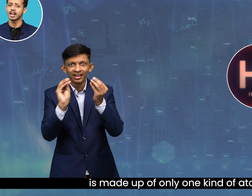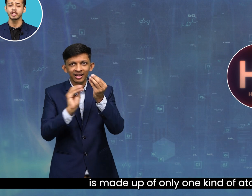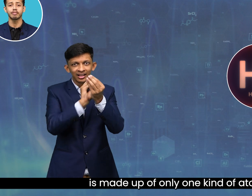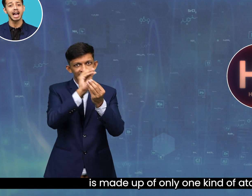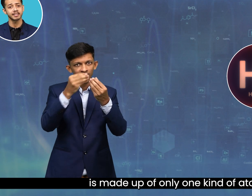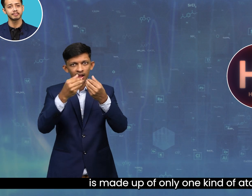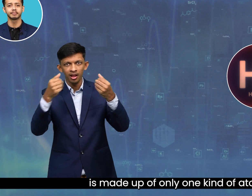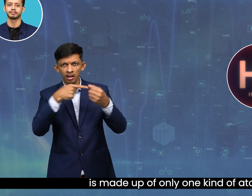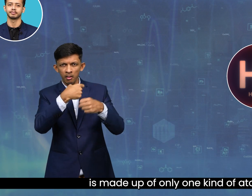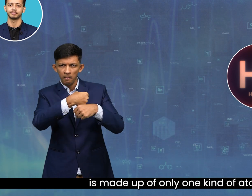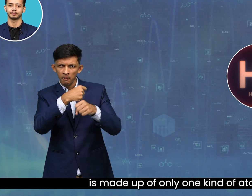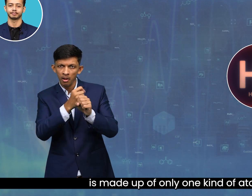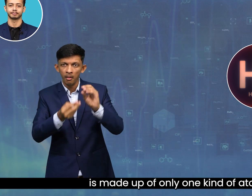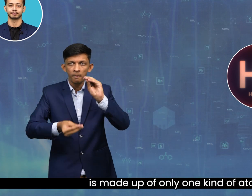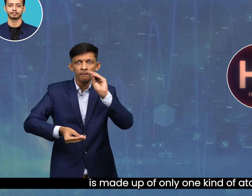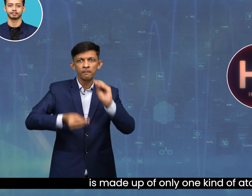one kind of atom.